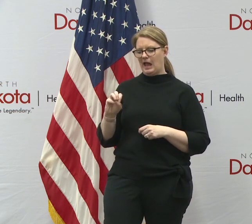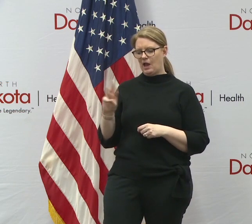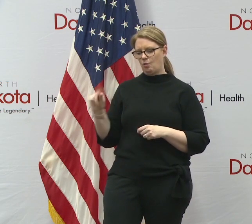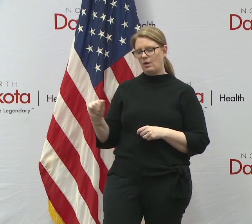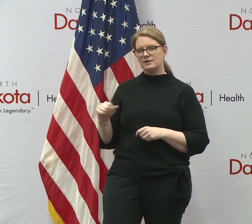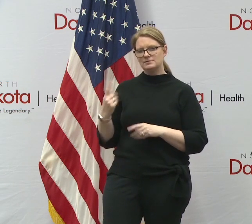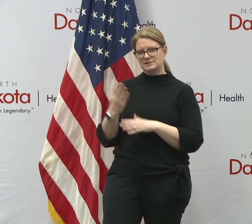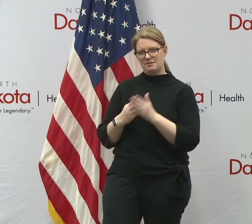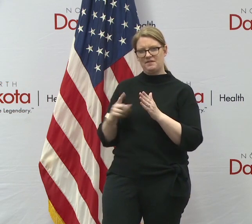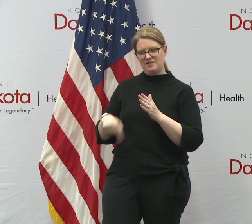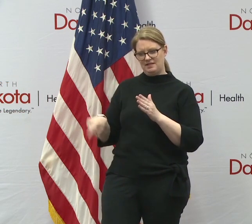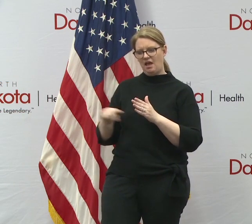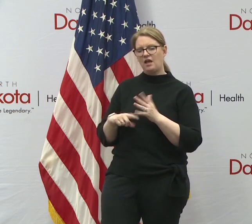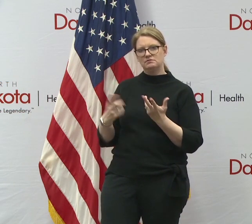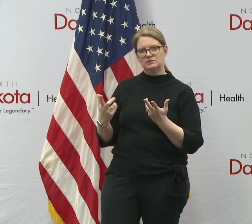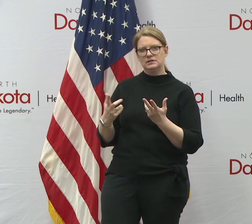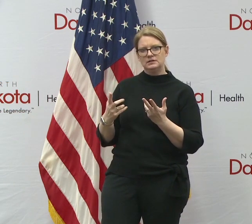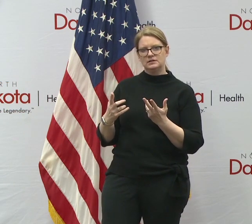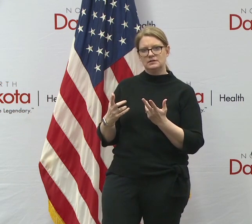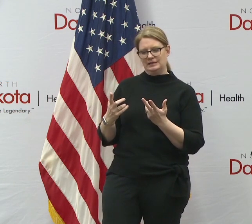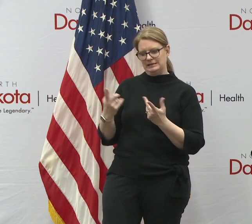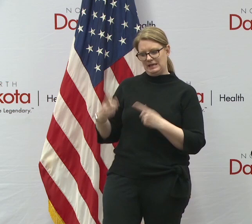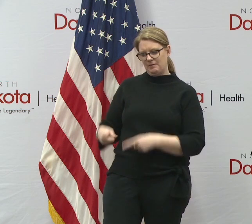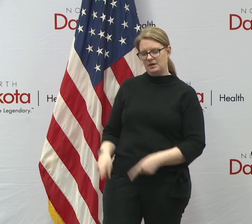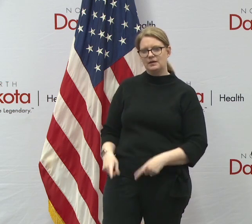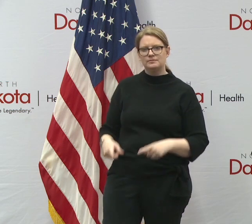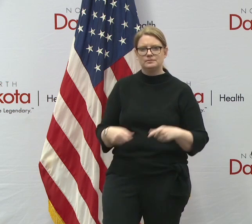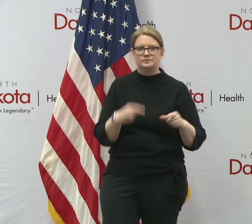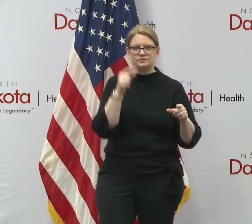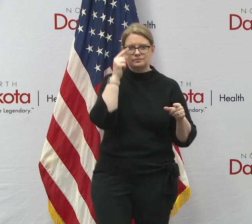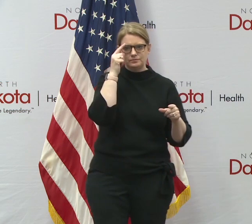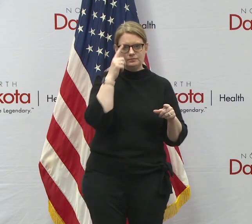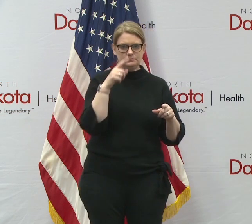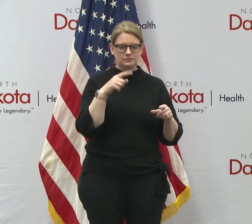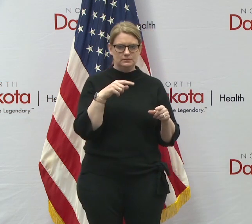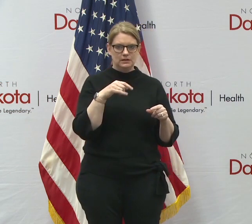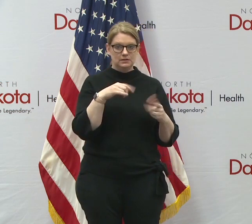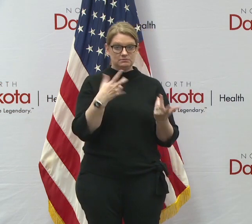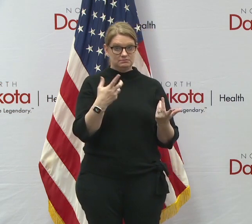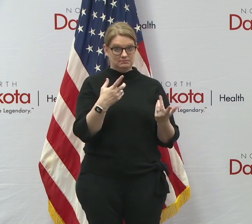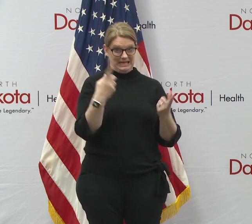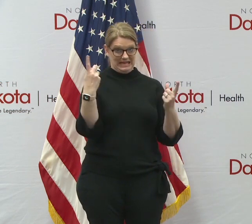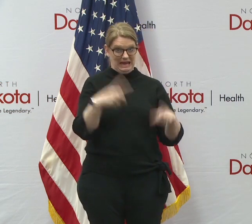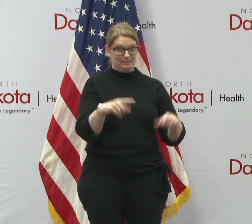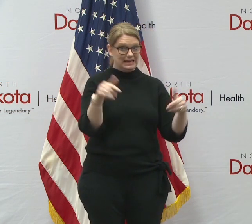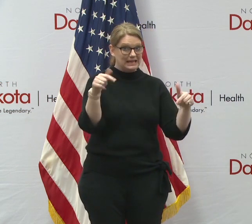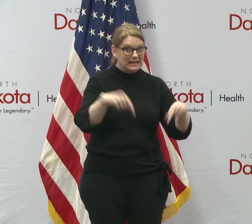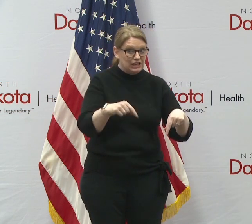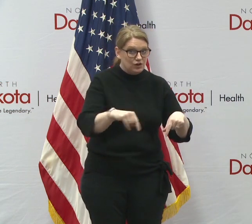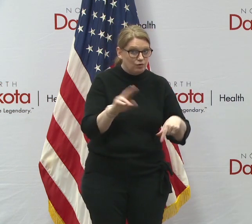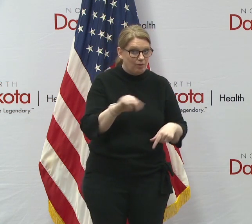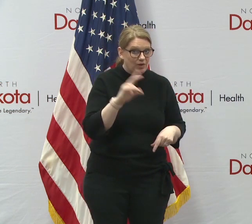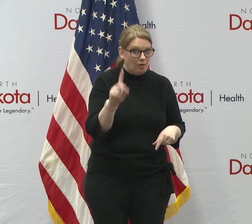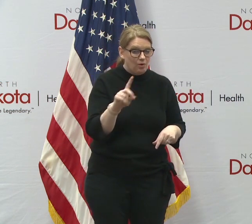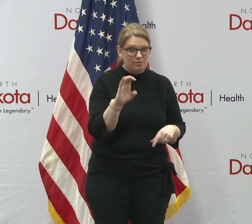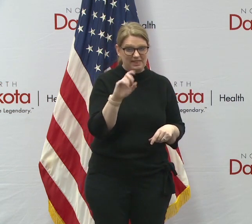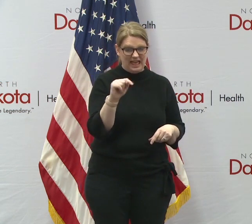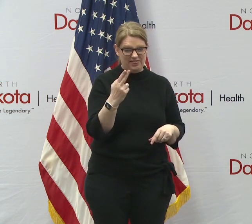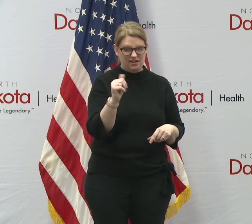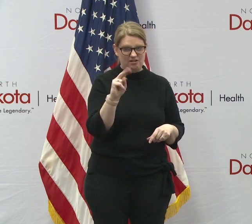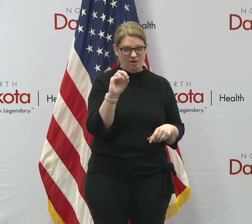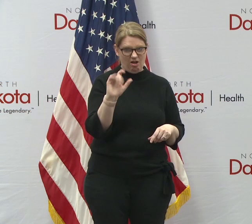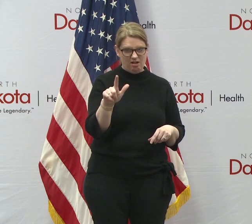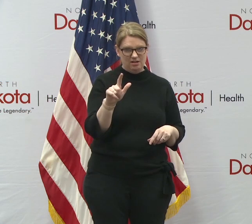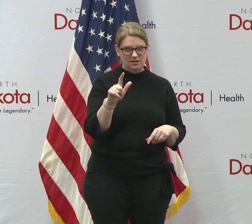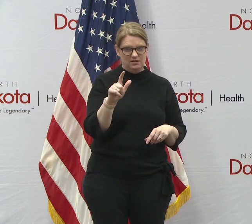that is taken on, is happening. Not aware that is happening in North Dakota. I mean, one thing I do